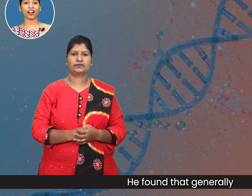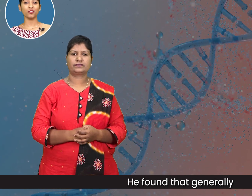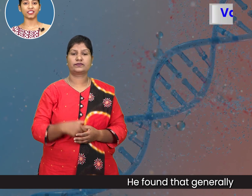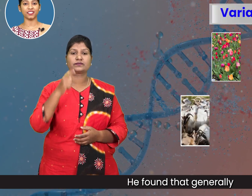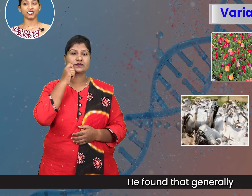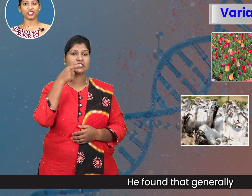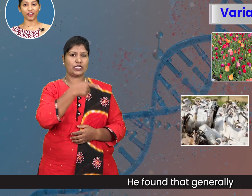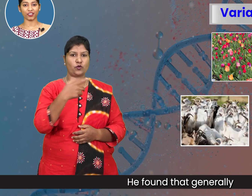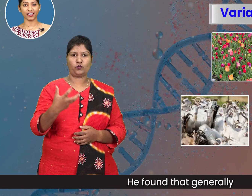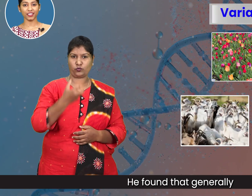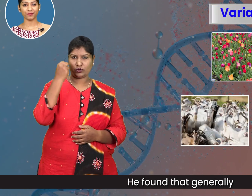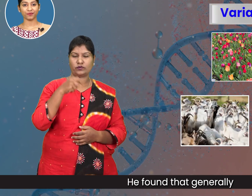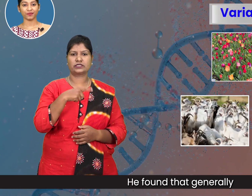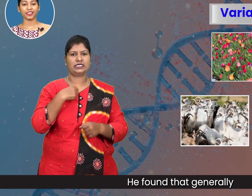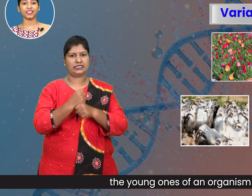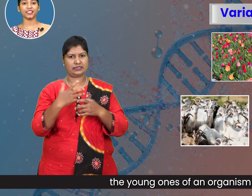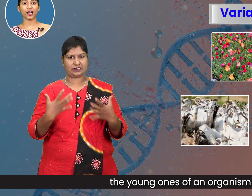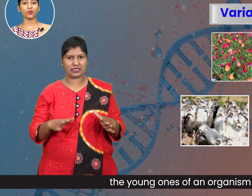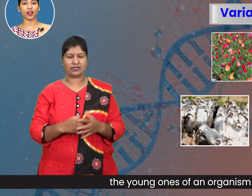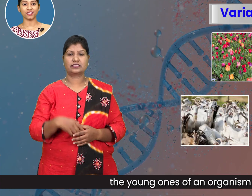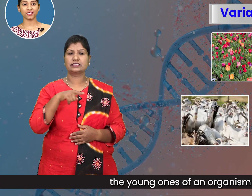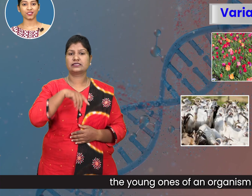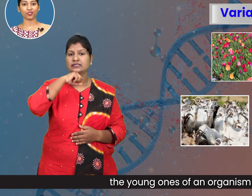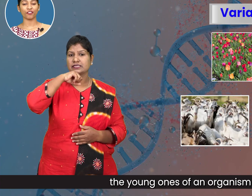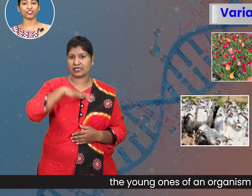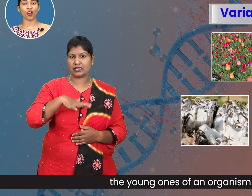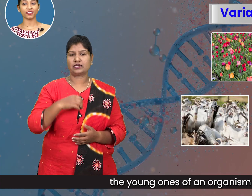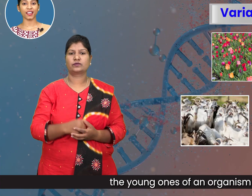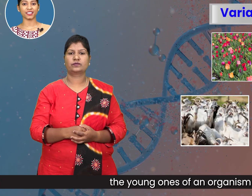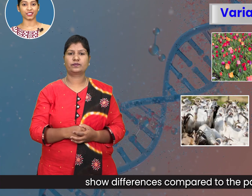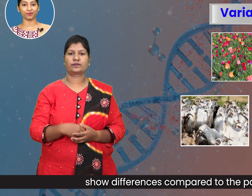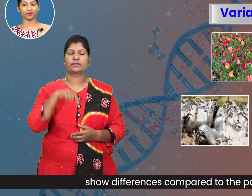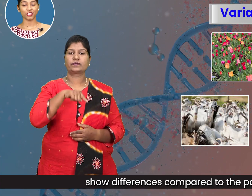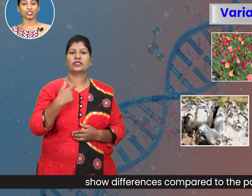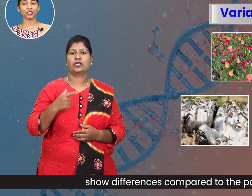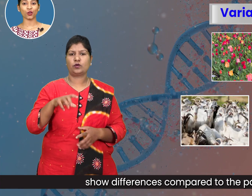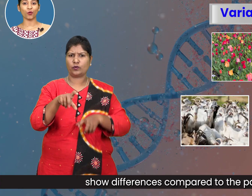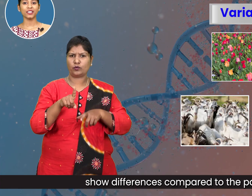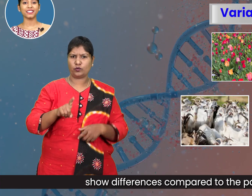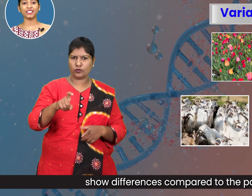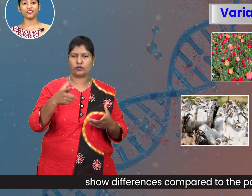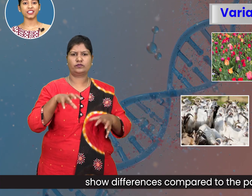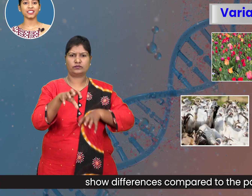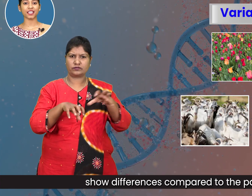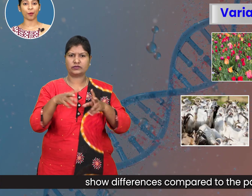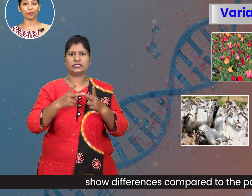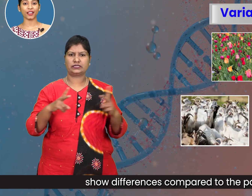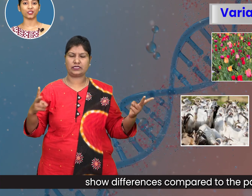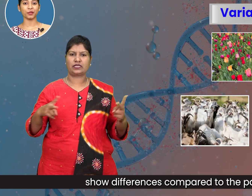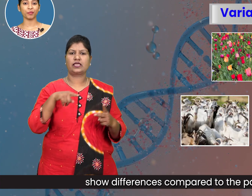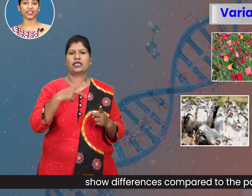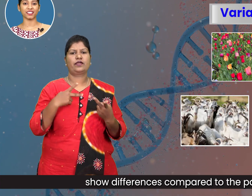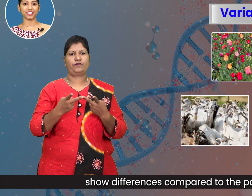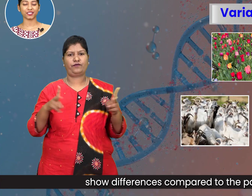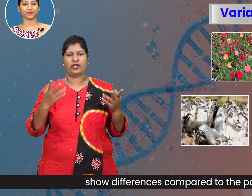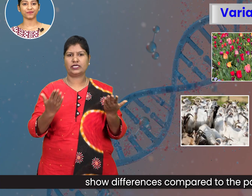He found that generally the young ones of an organism show difference compared